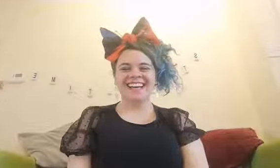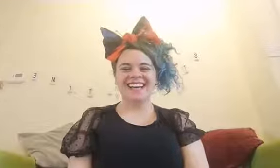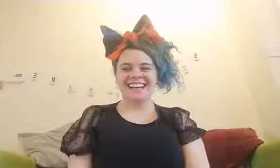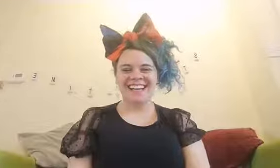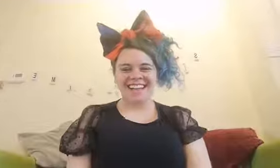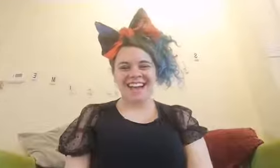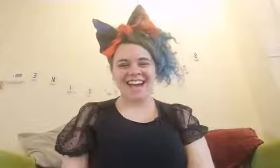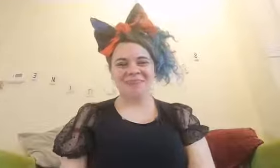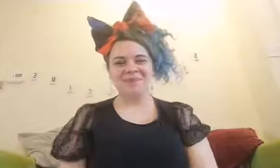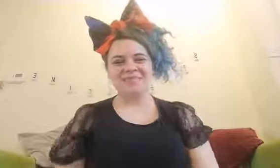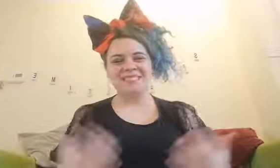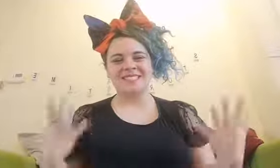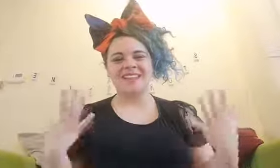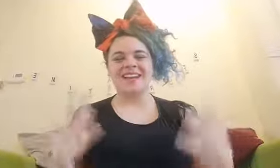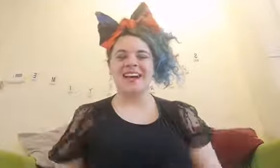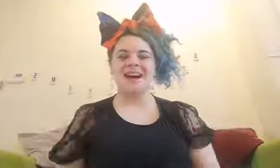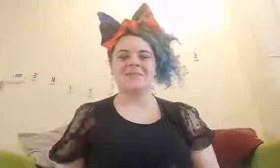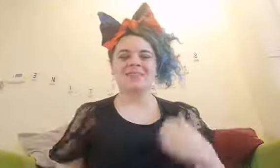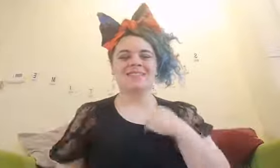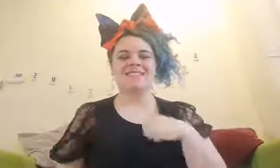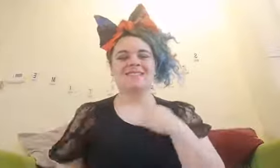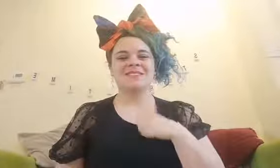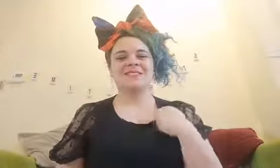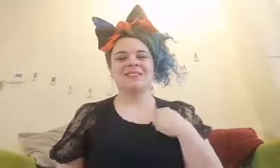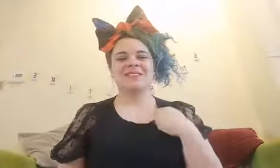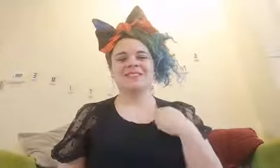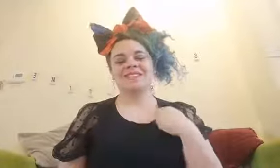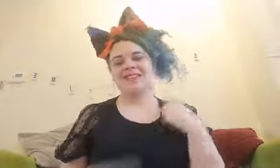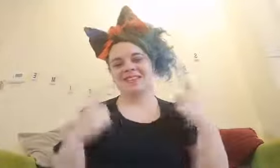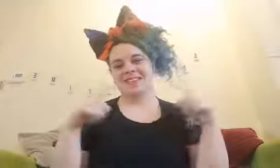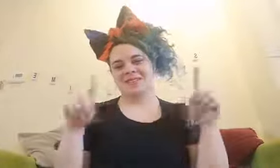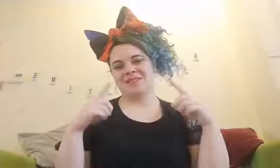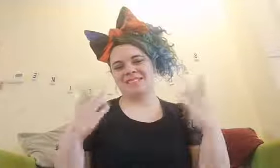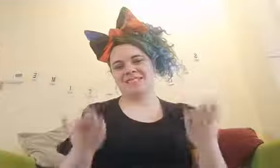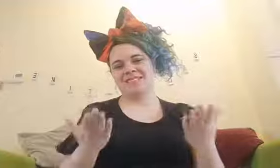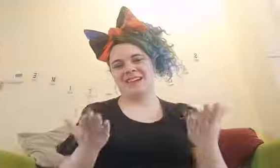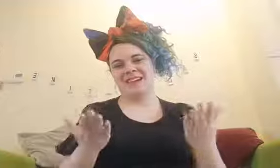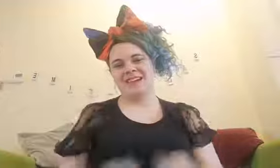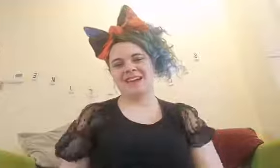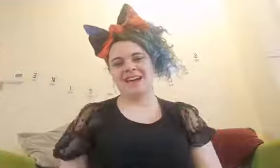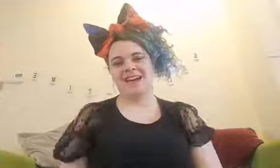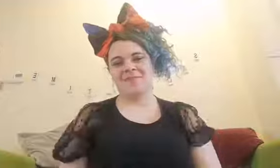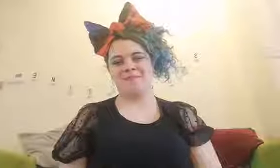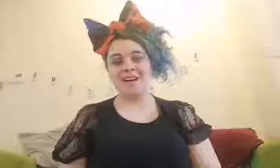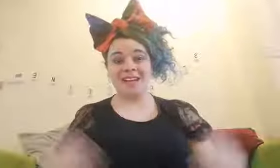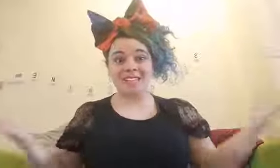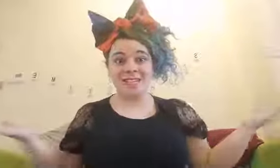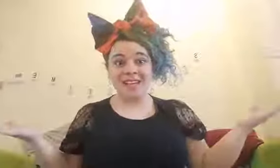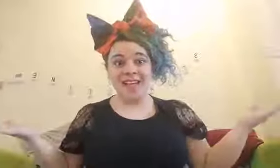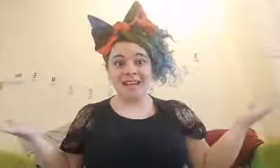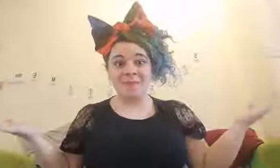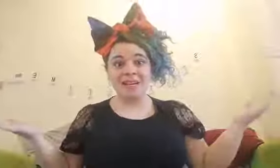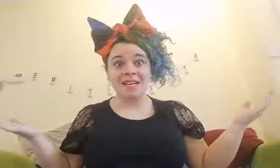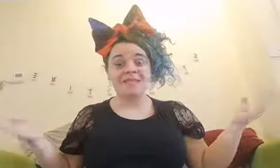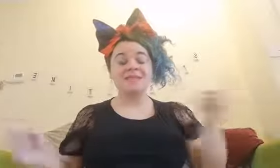rain? So yeah, I'm really sorry that we don't have any music today, but that's okay